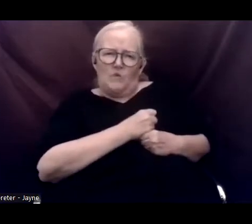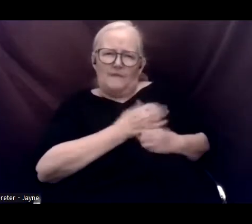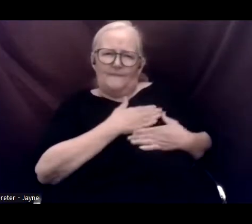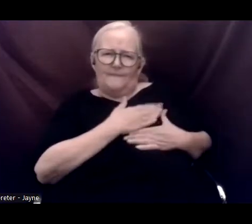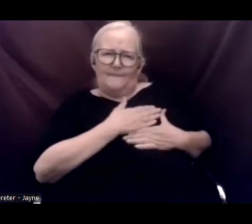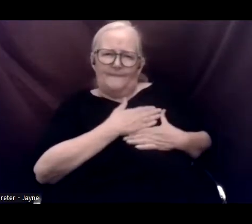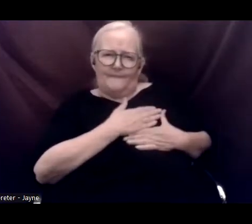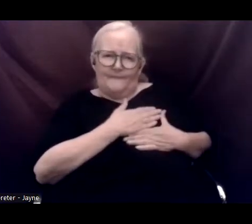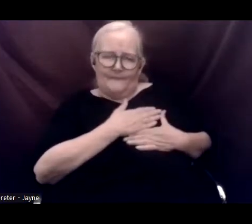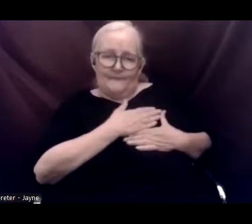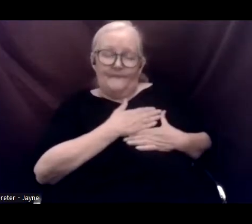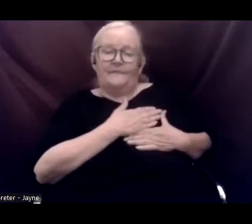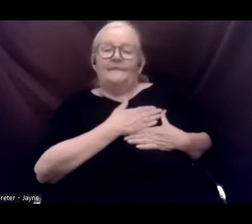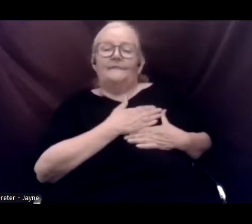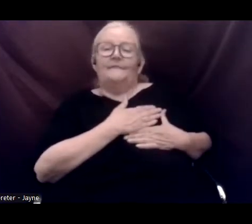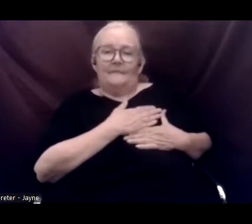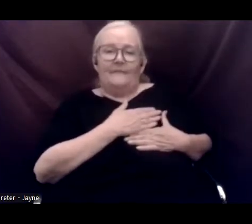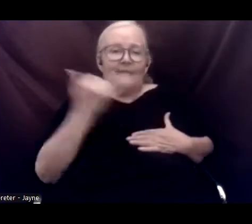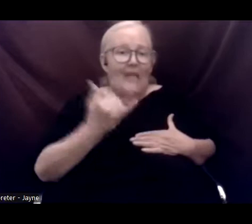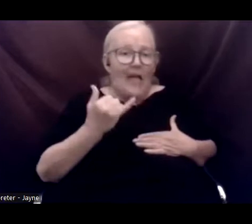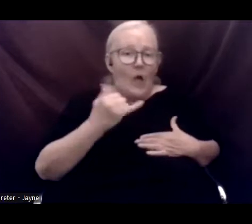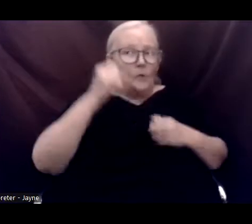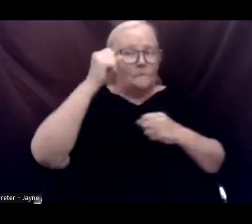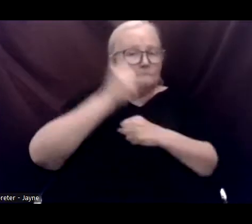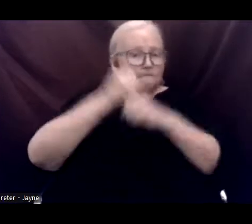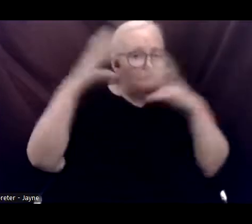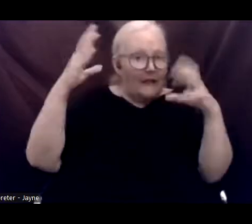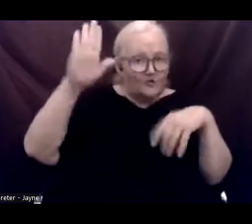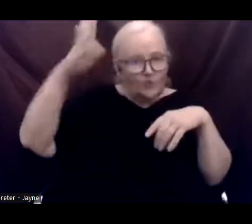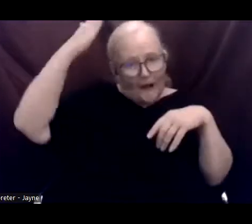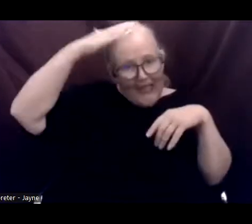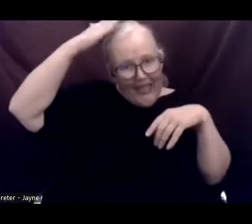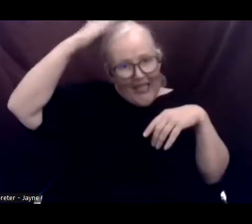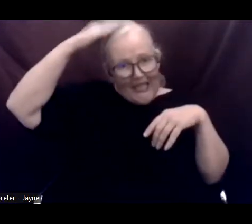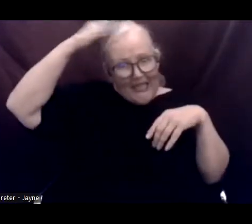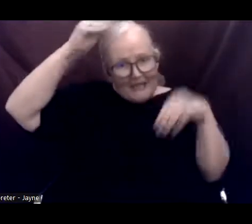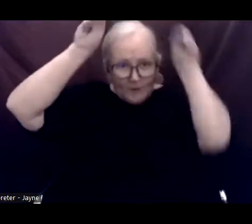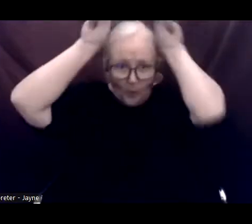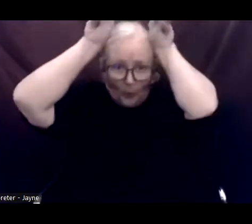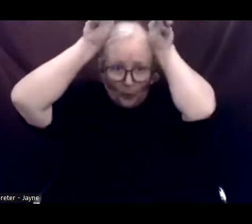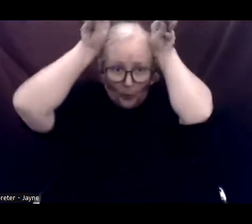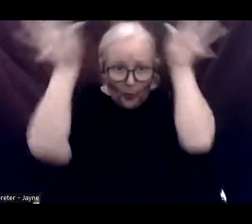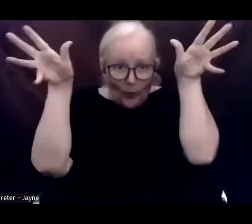Now, from the top of your head, imagine branches sprouting.